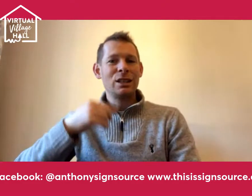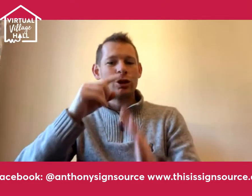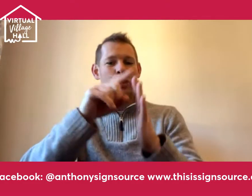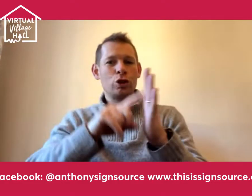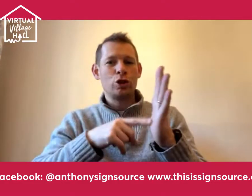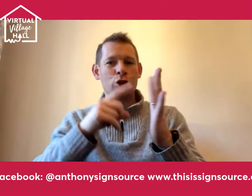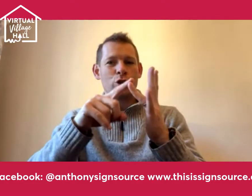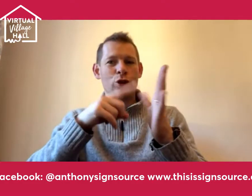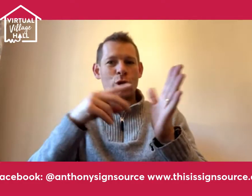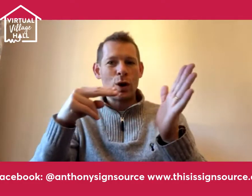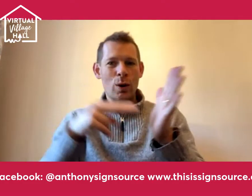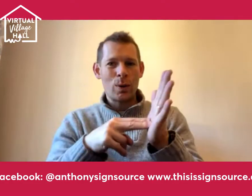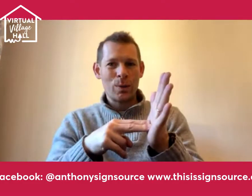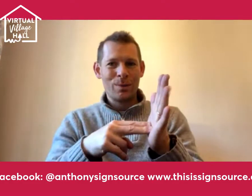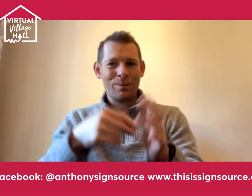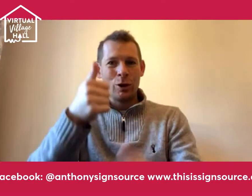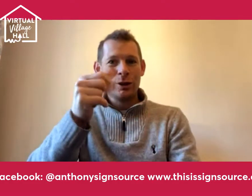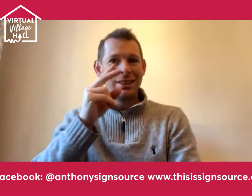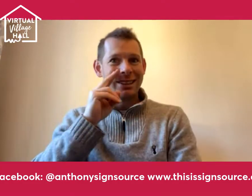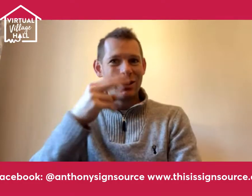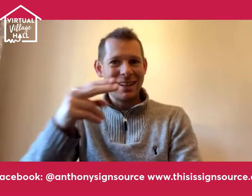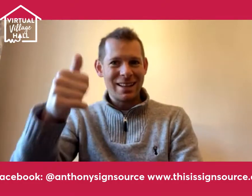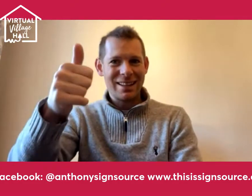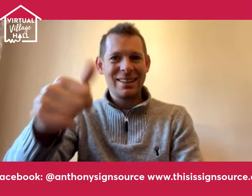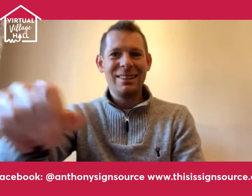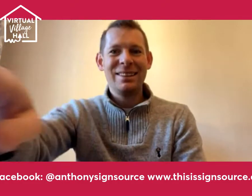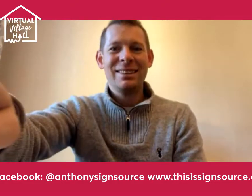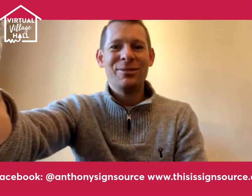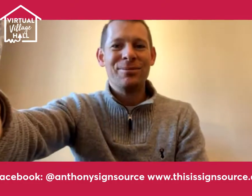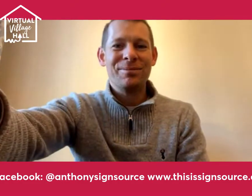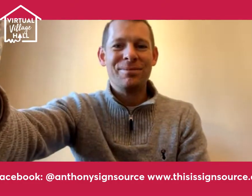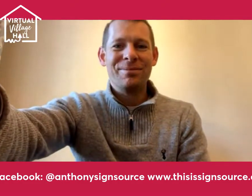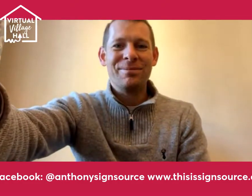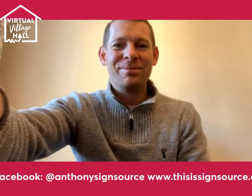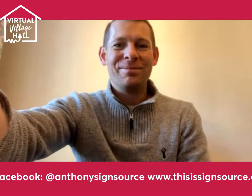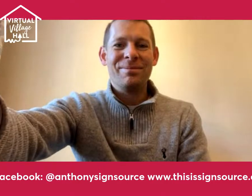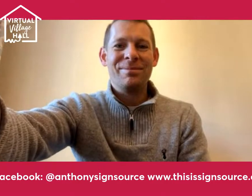And good morning, Joan. Good to see you again, as always.